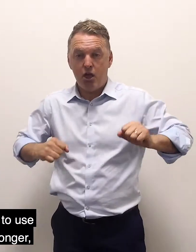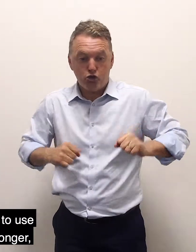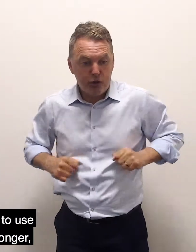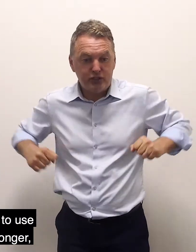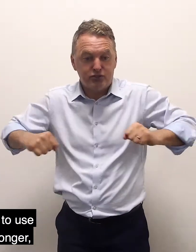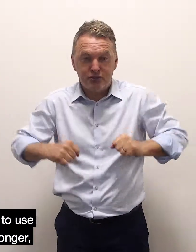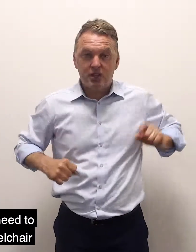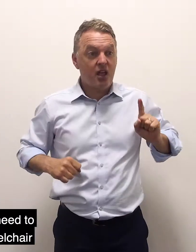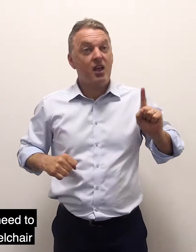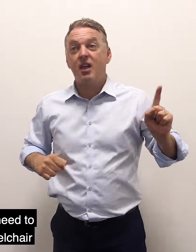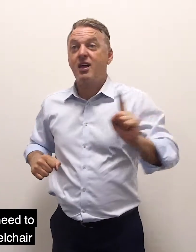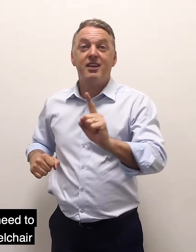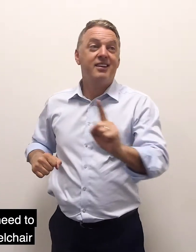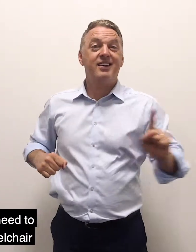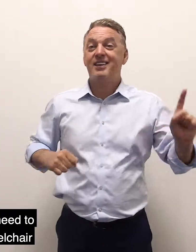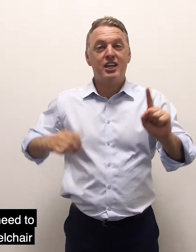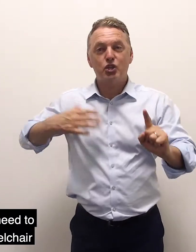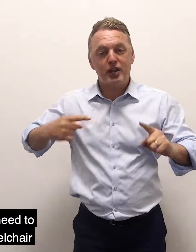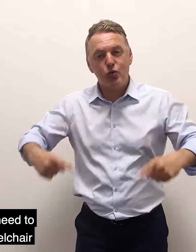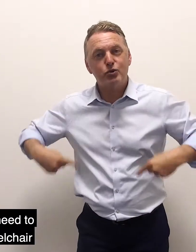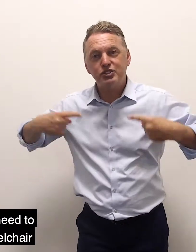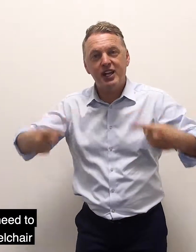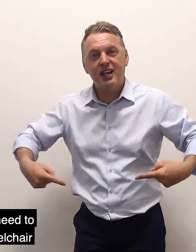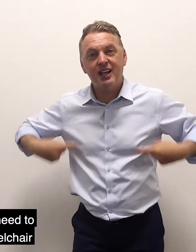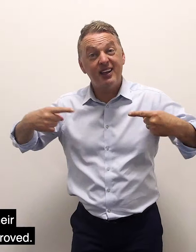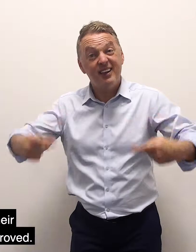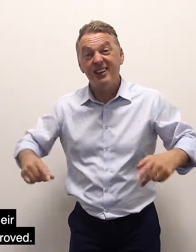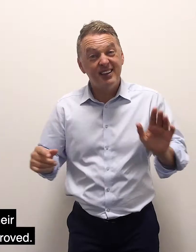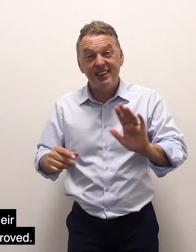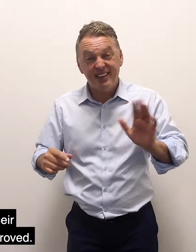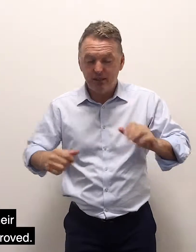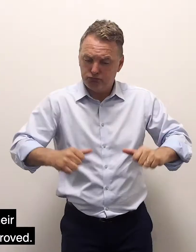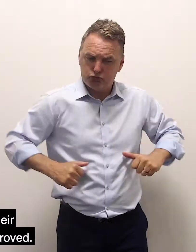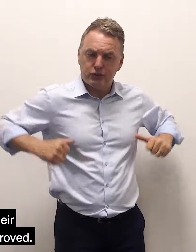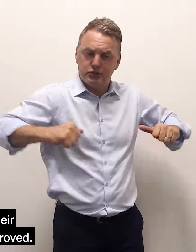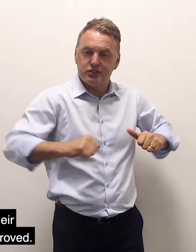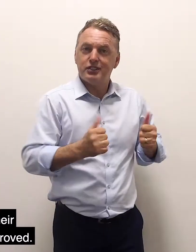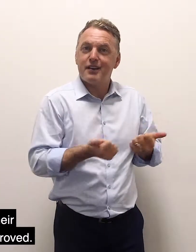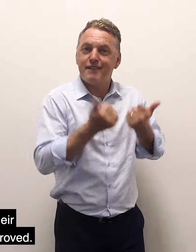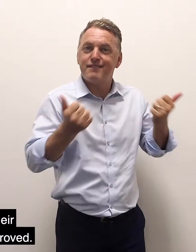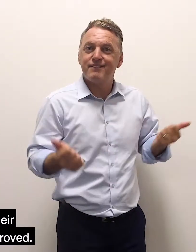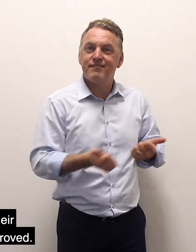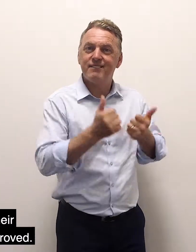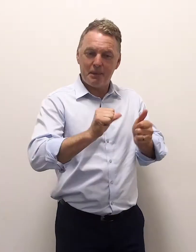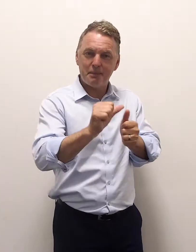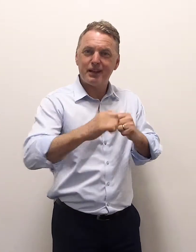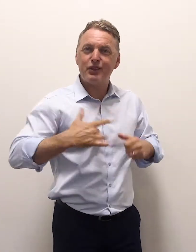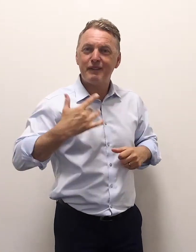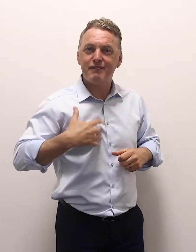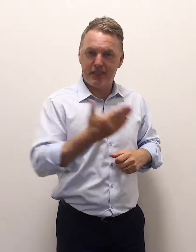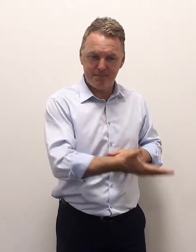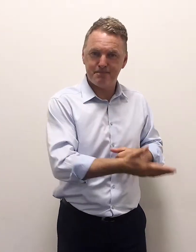use their crutches for longer and therefore not need to progress to a wheelchair until later. So their functionality is improved.